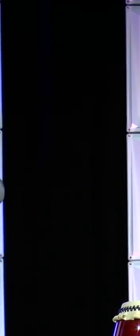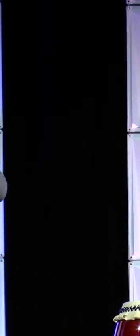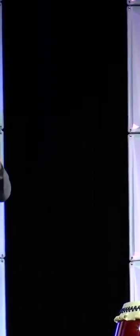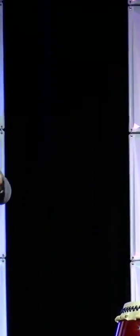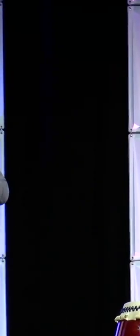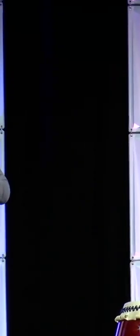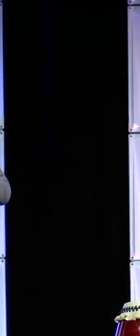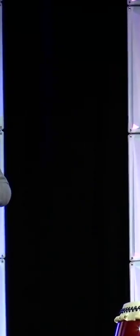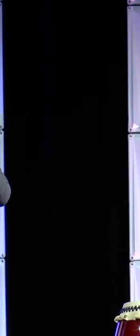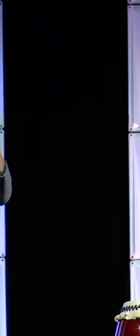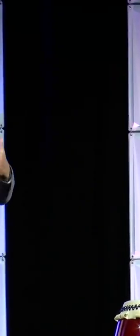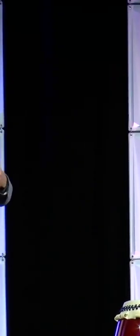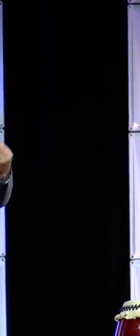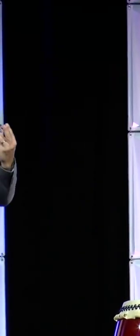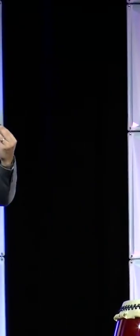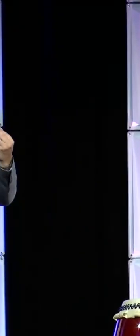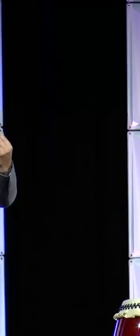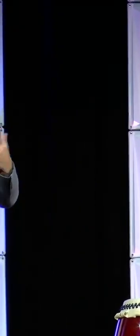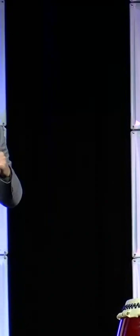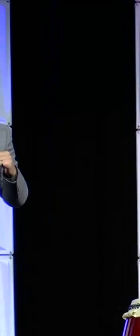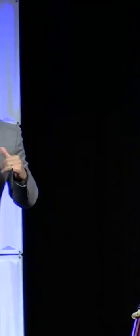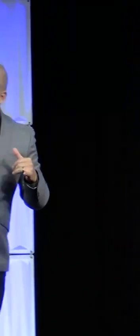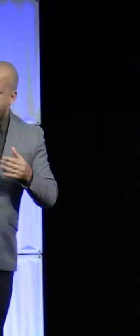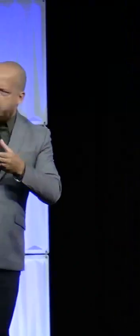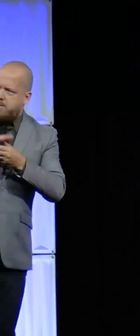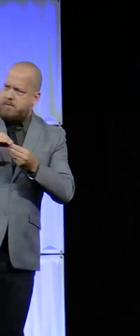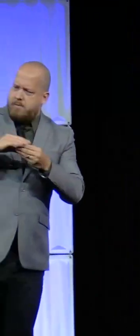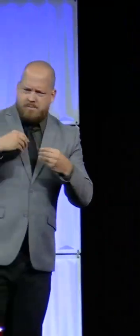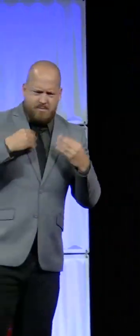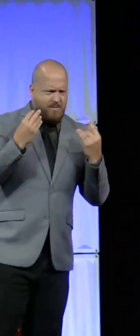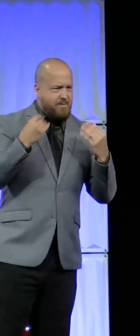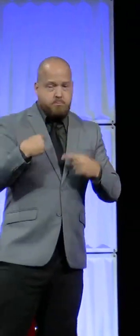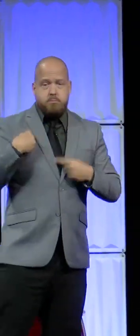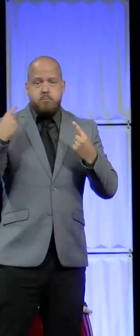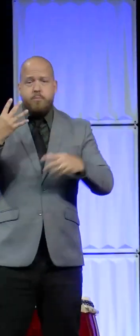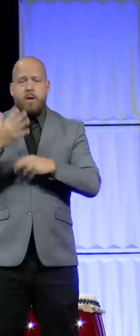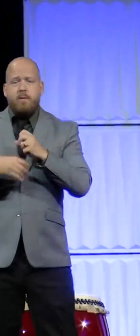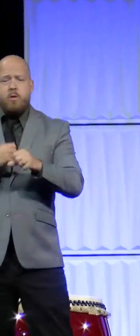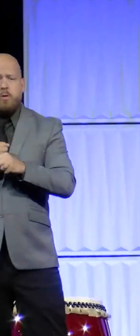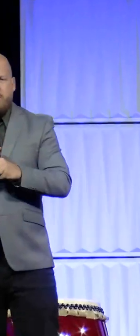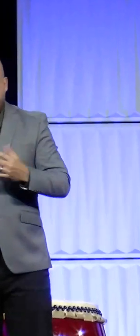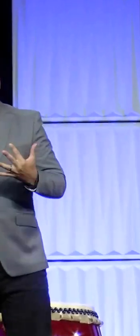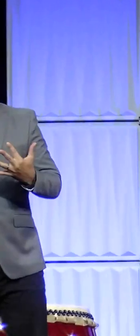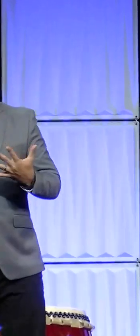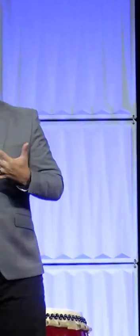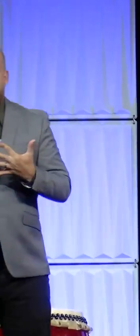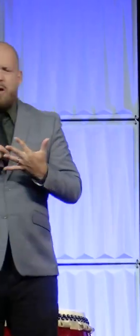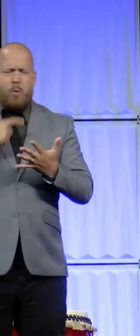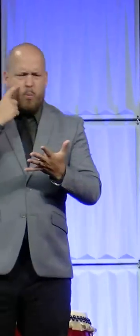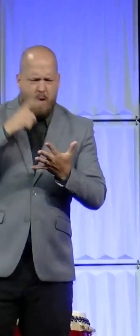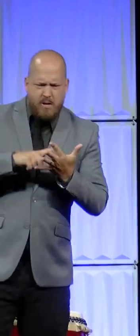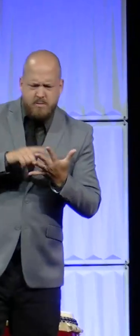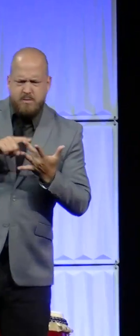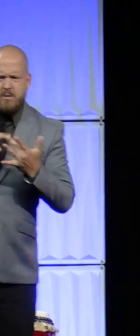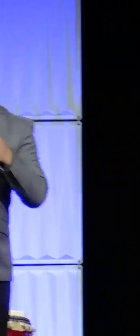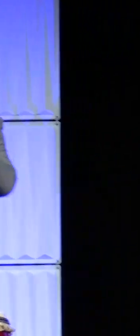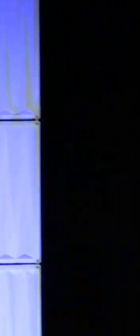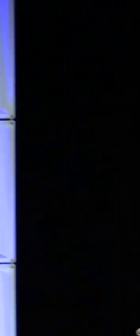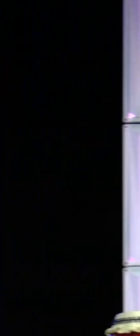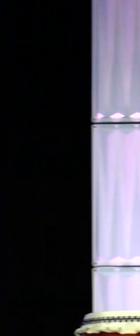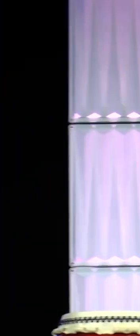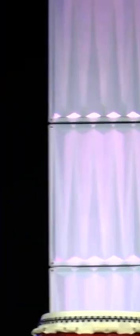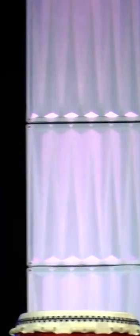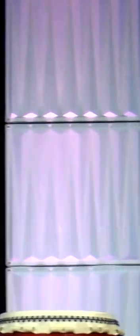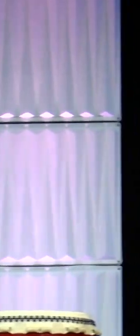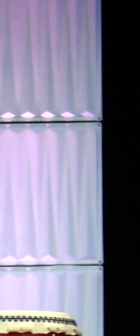can and must and ought to? If our sector, the social benefit sector, is not about love, why